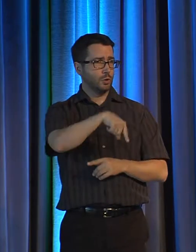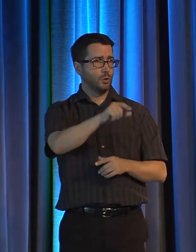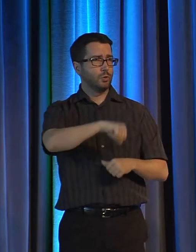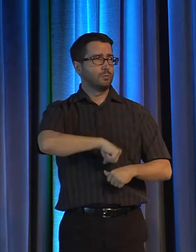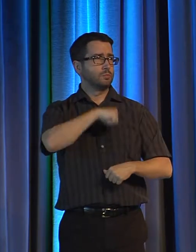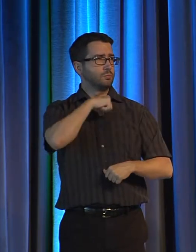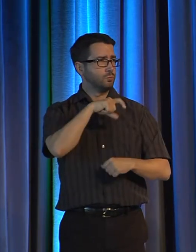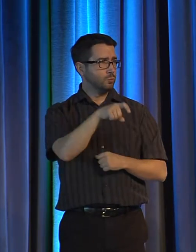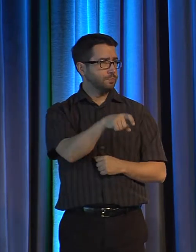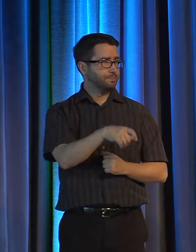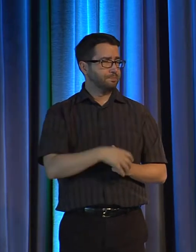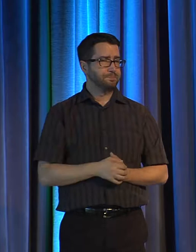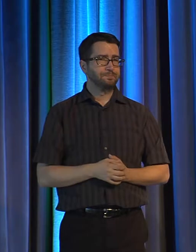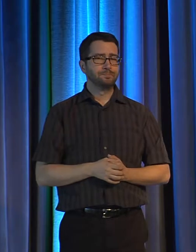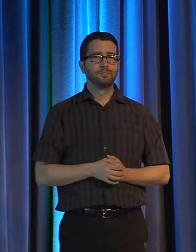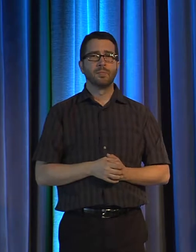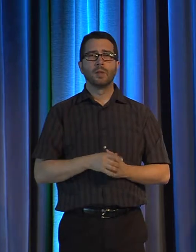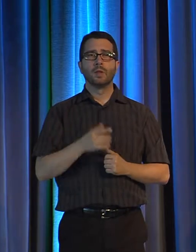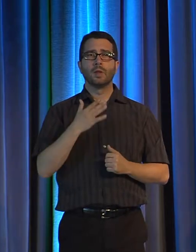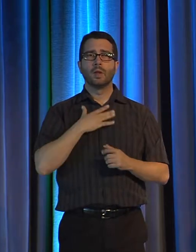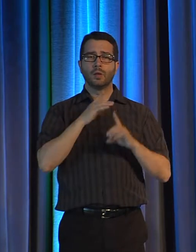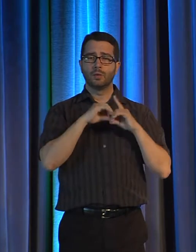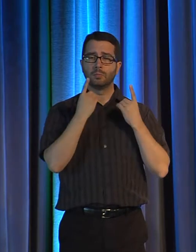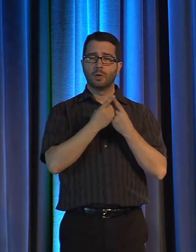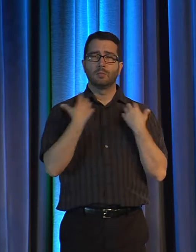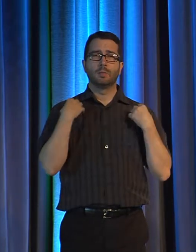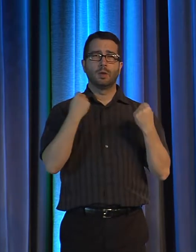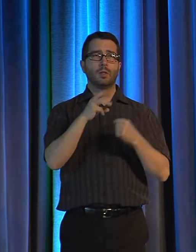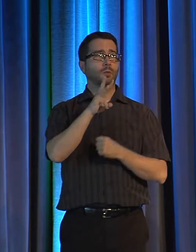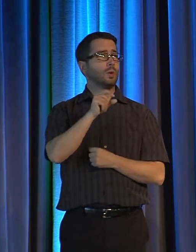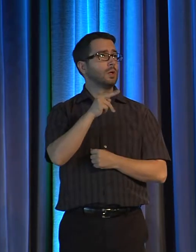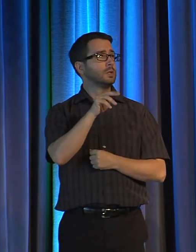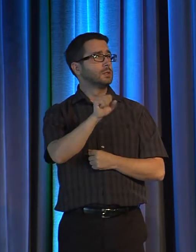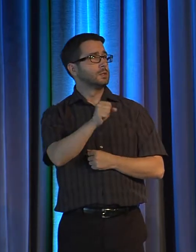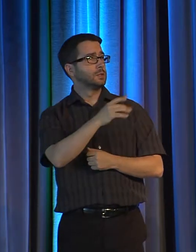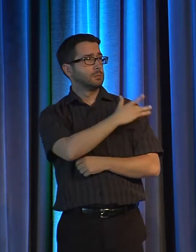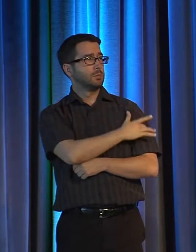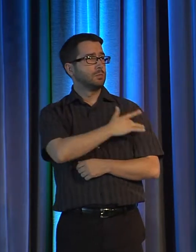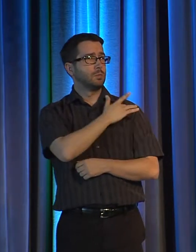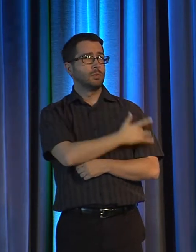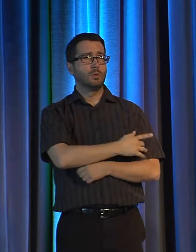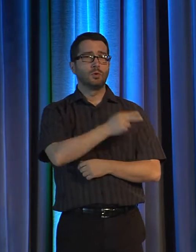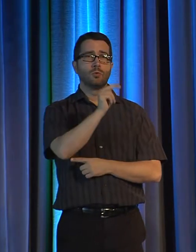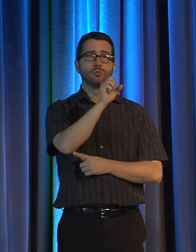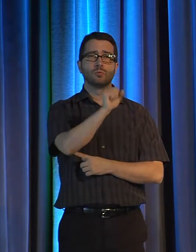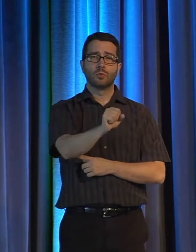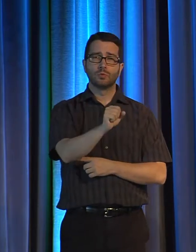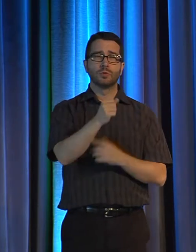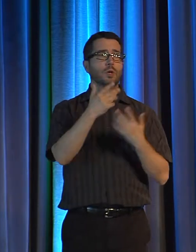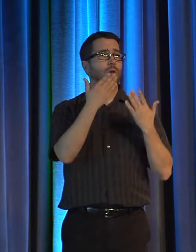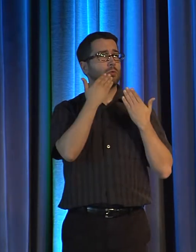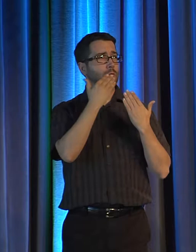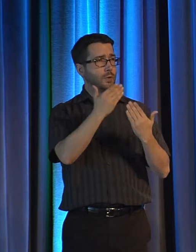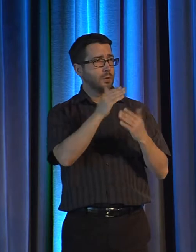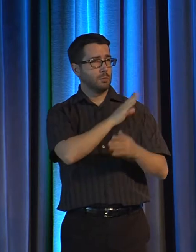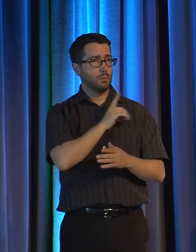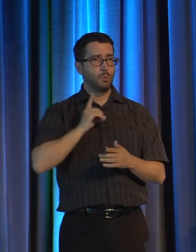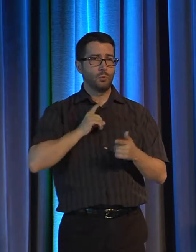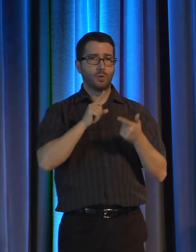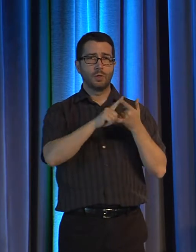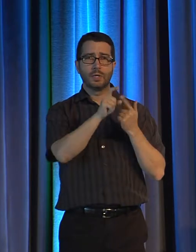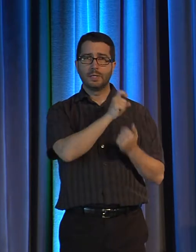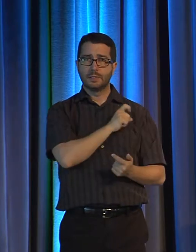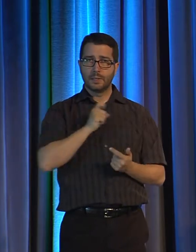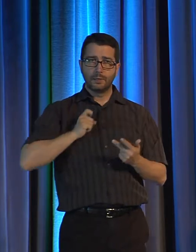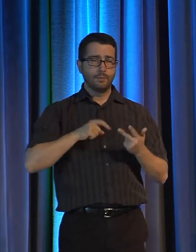you've made. On behalf of the Department of Health and Wellness and the province of Nova Scotia, I want to thank the board members, the executive,